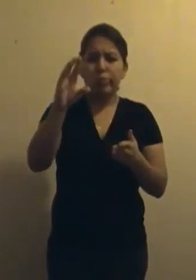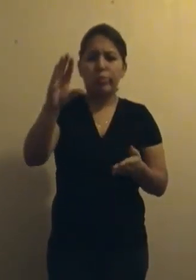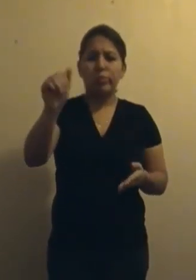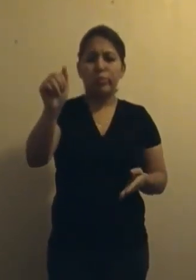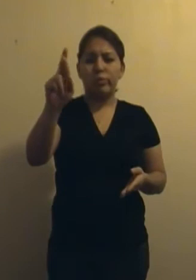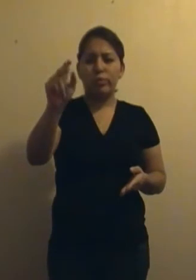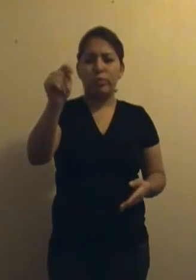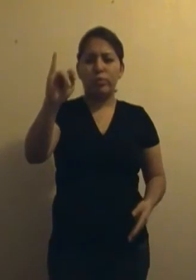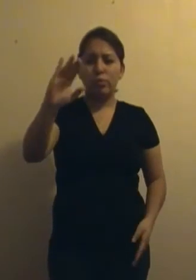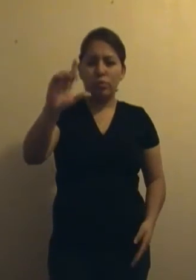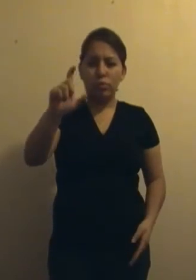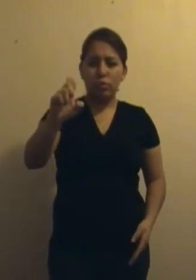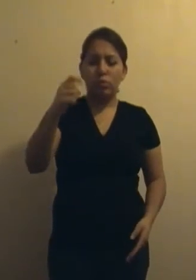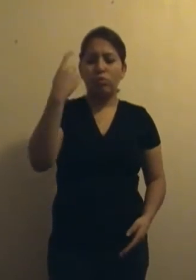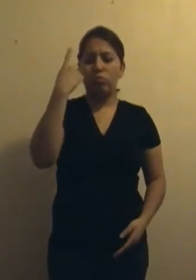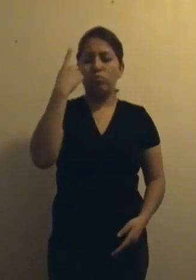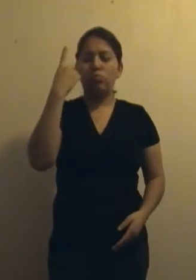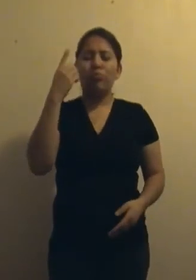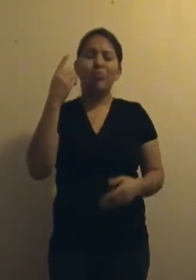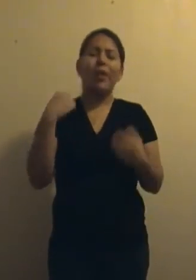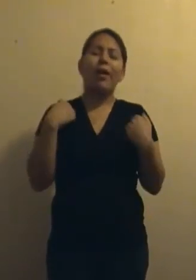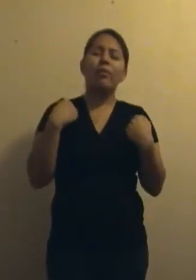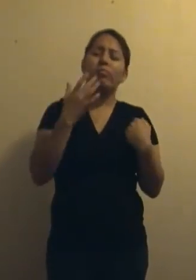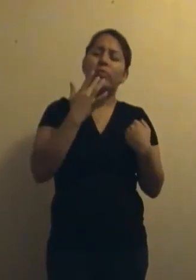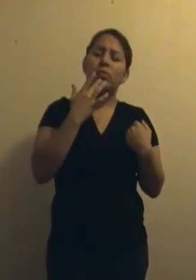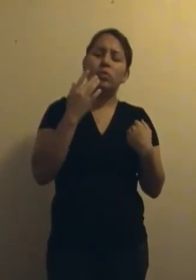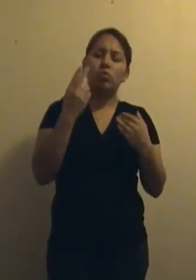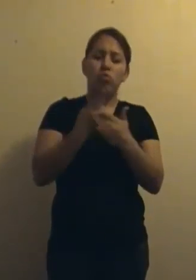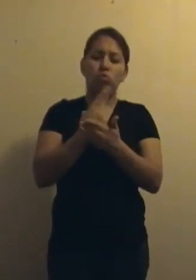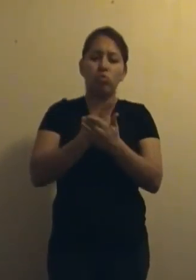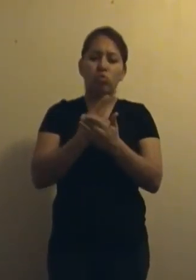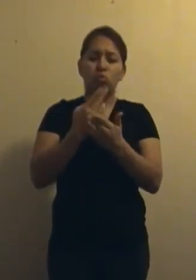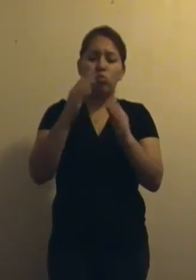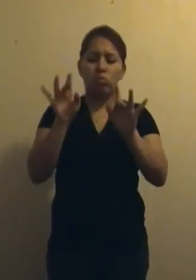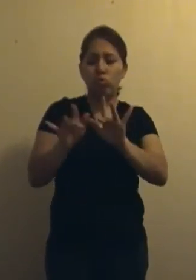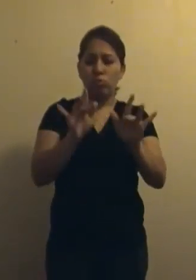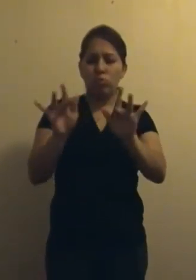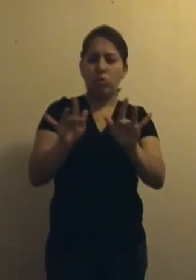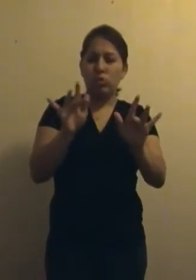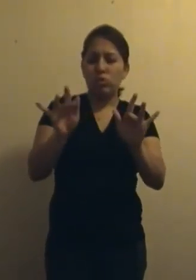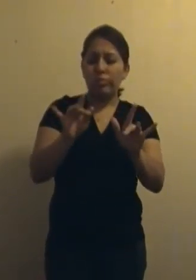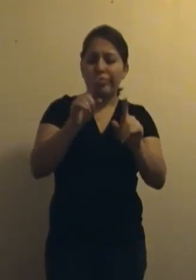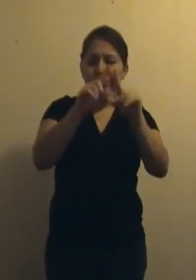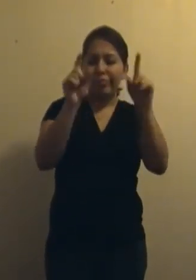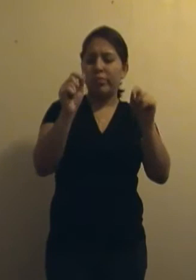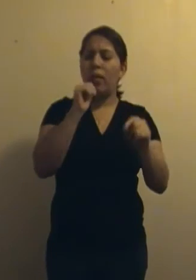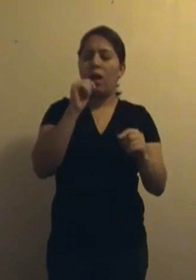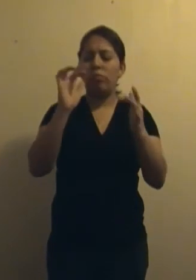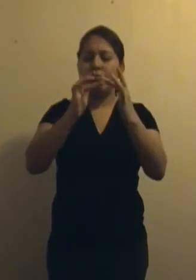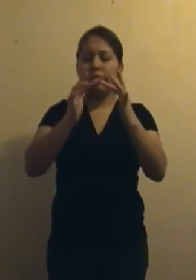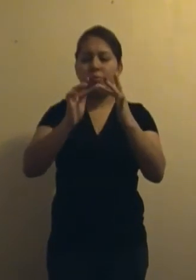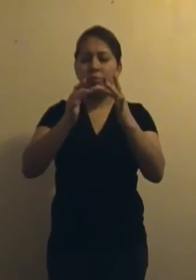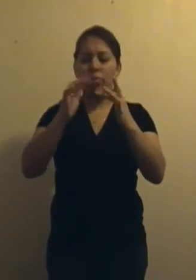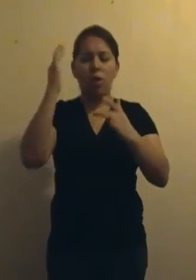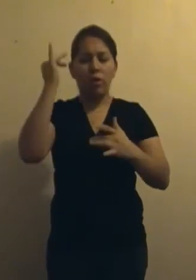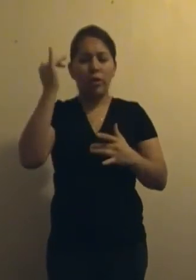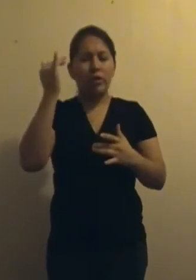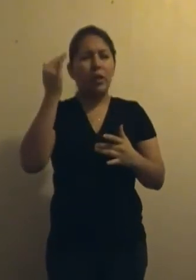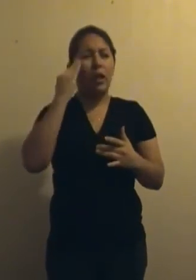use the computer system in the library instead of looking on the web, even though I know the web is the way of the future. I'm a little old-fashioned, and I